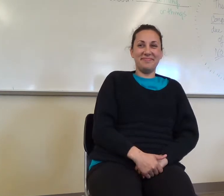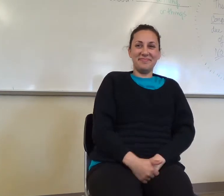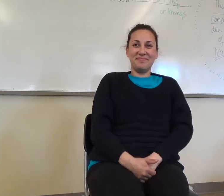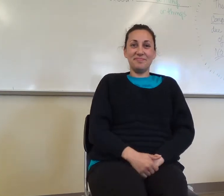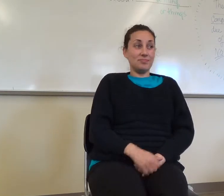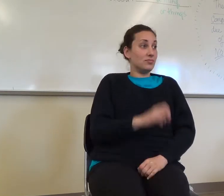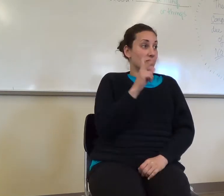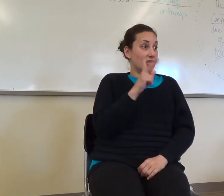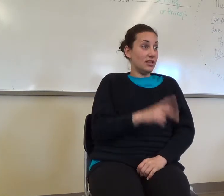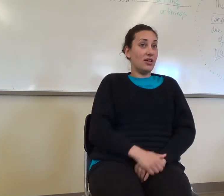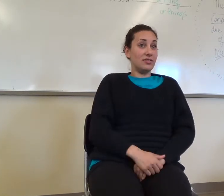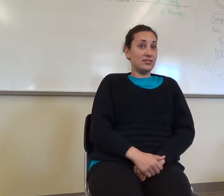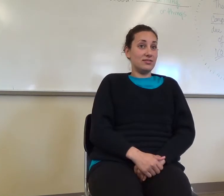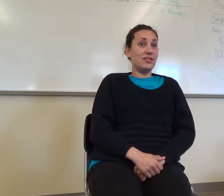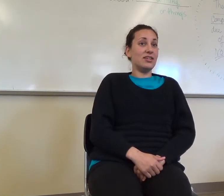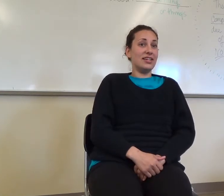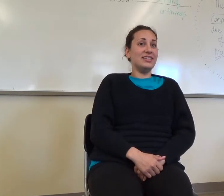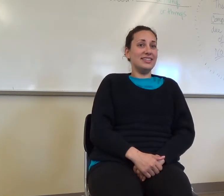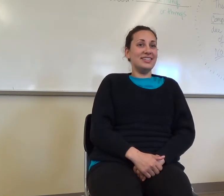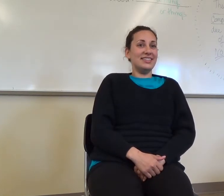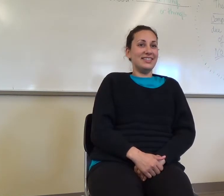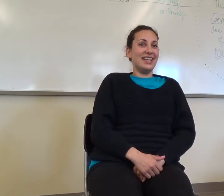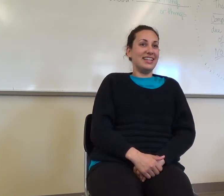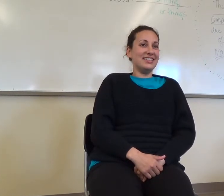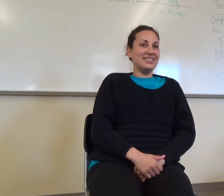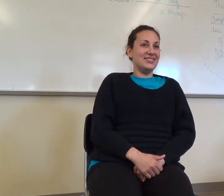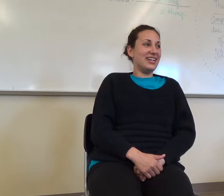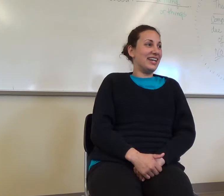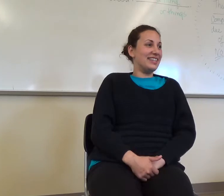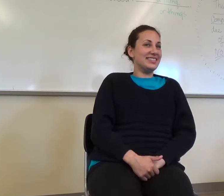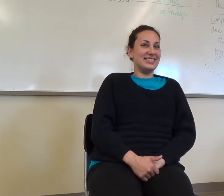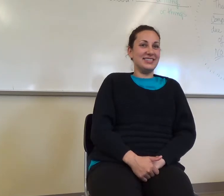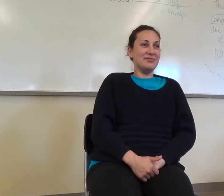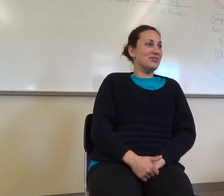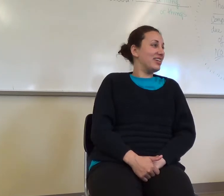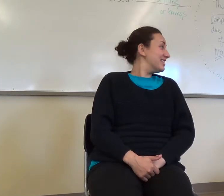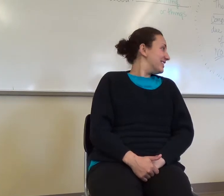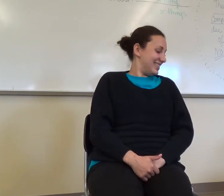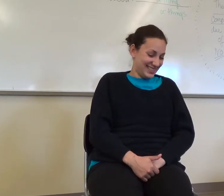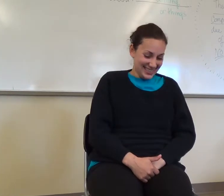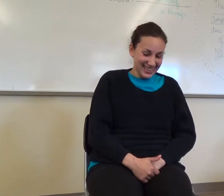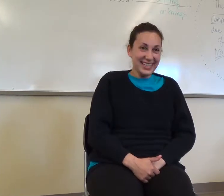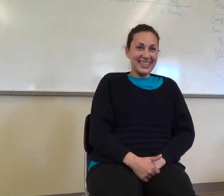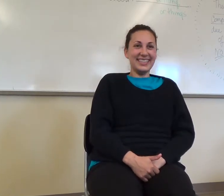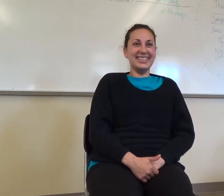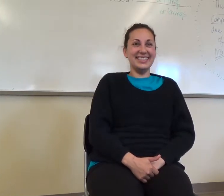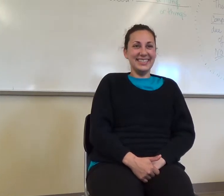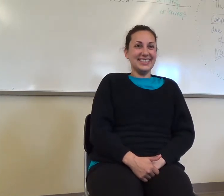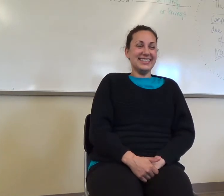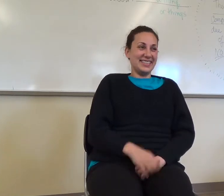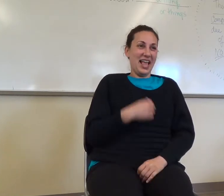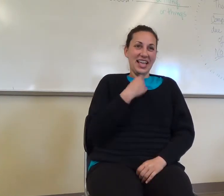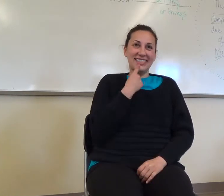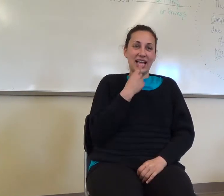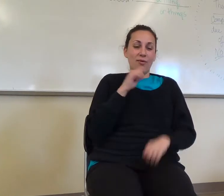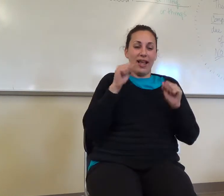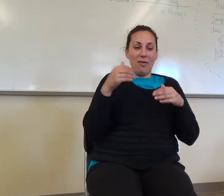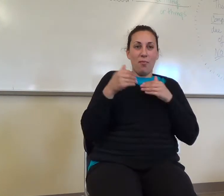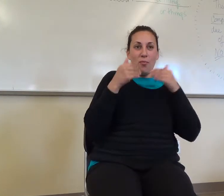Okay? So. Okay. Yeah, we got be, it. You can move on. Yeah. There will be one question.